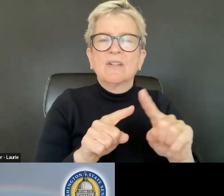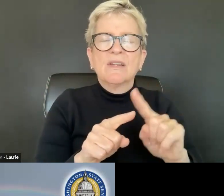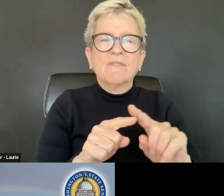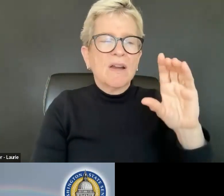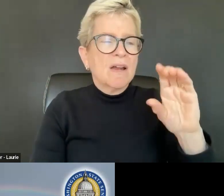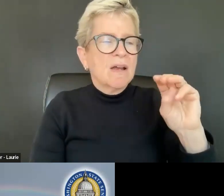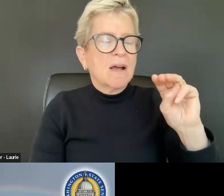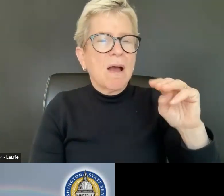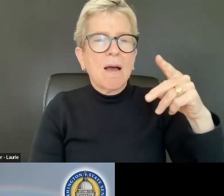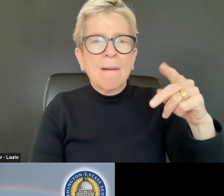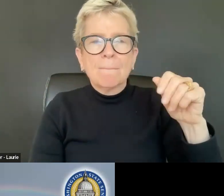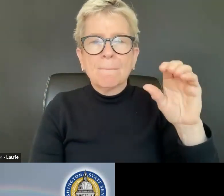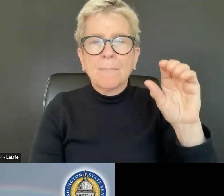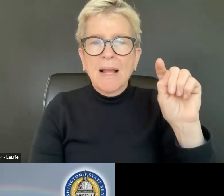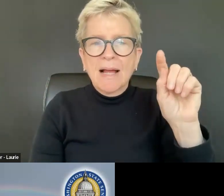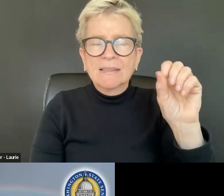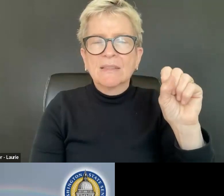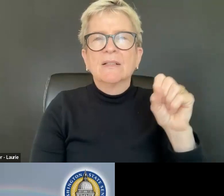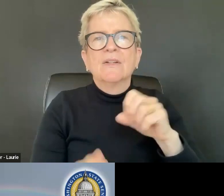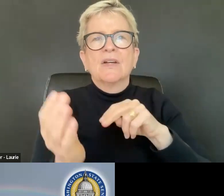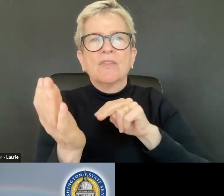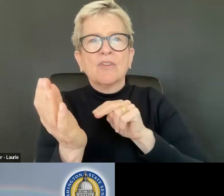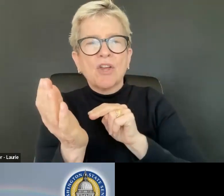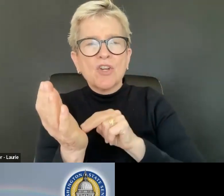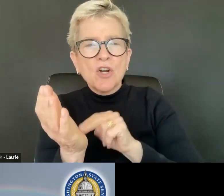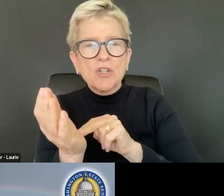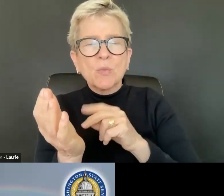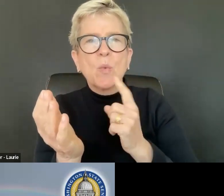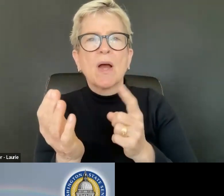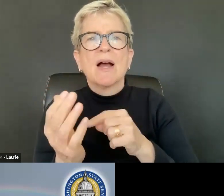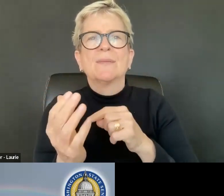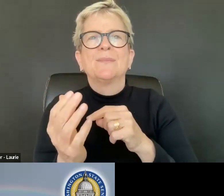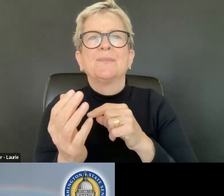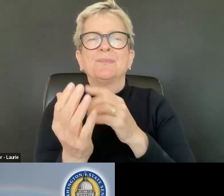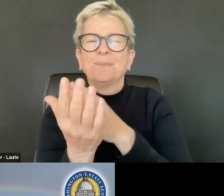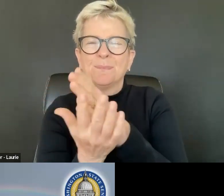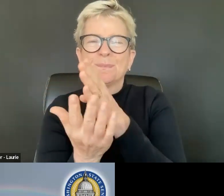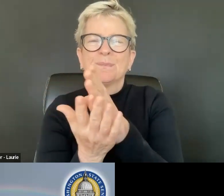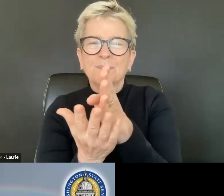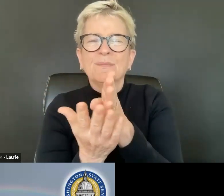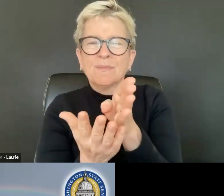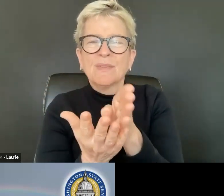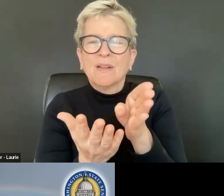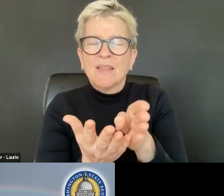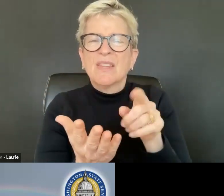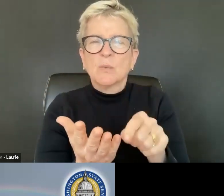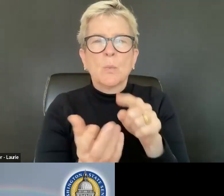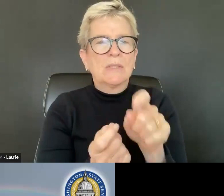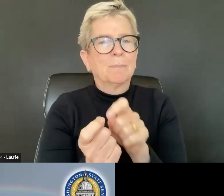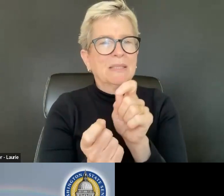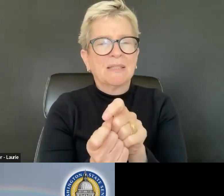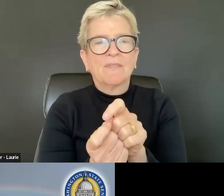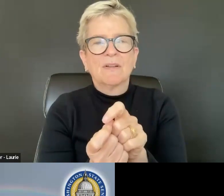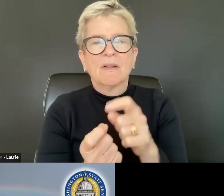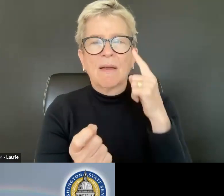for different licensing, like there's a nurse compact, there's other ones. So this was a very specific one, and it's